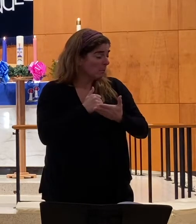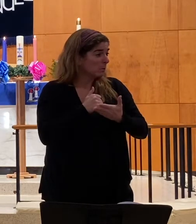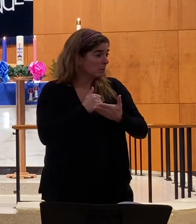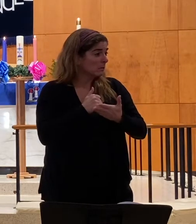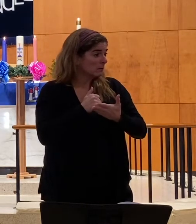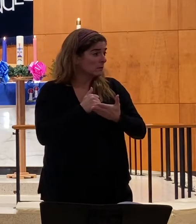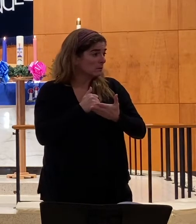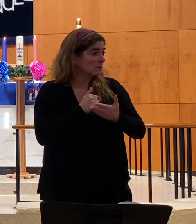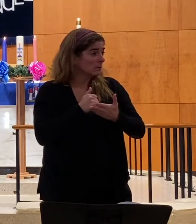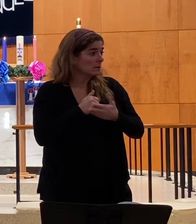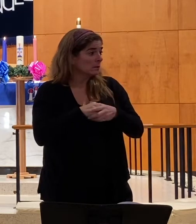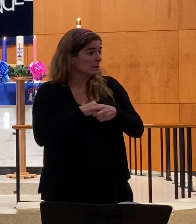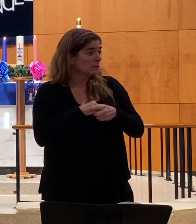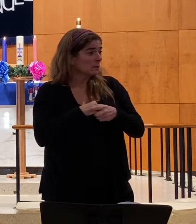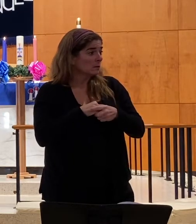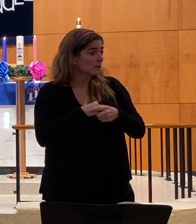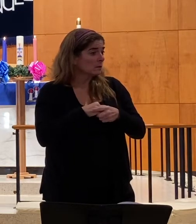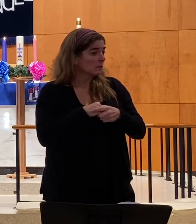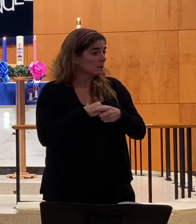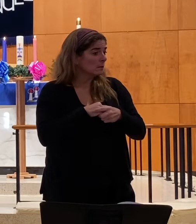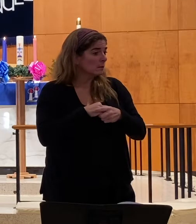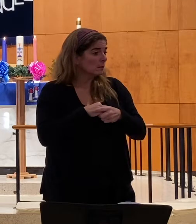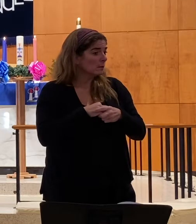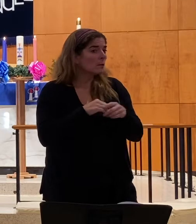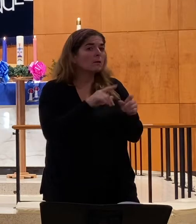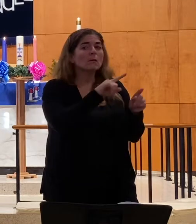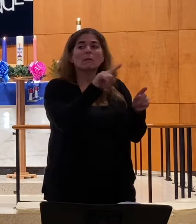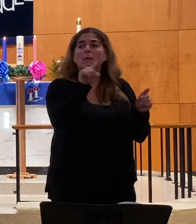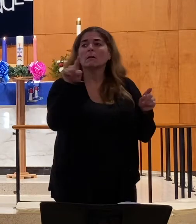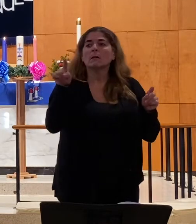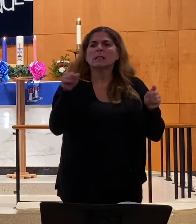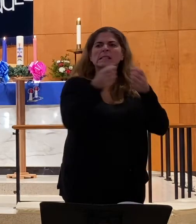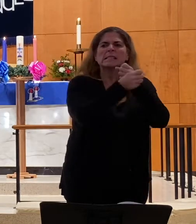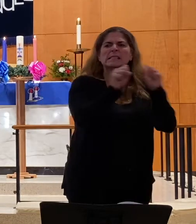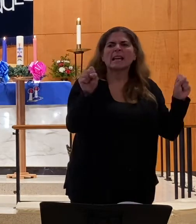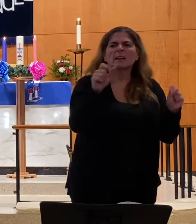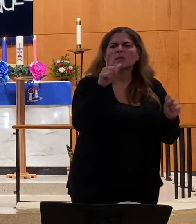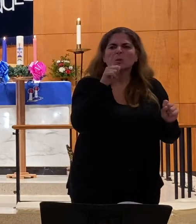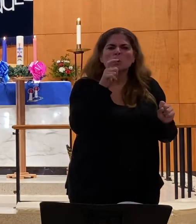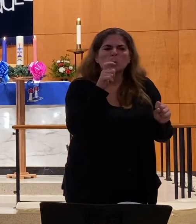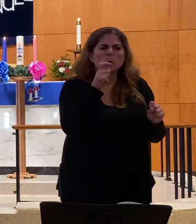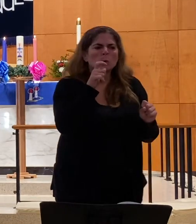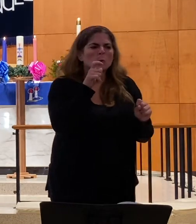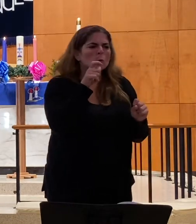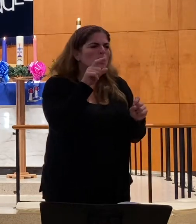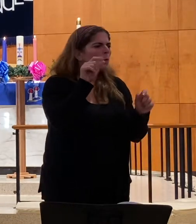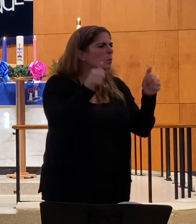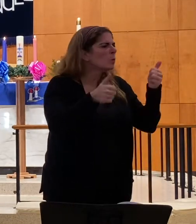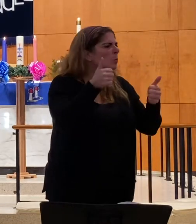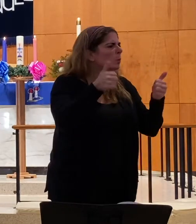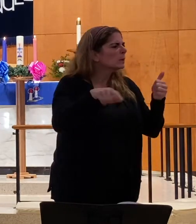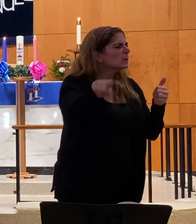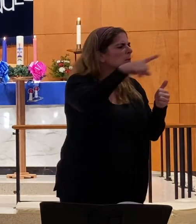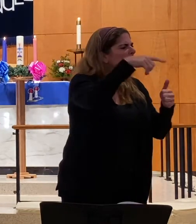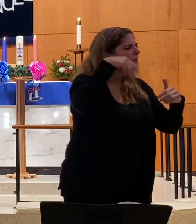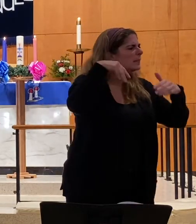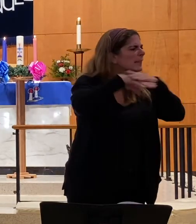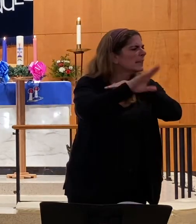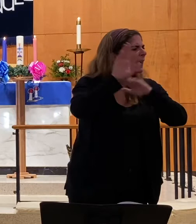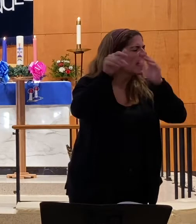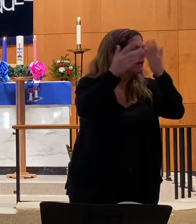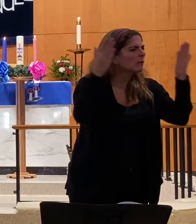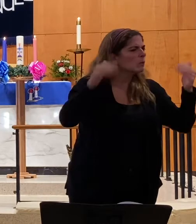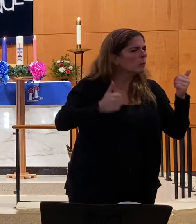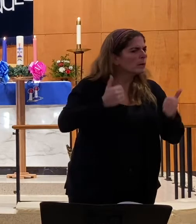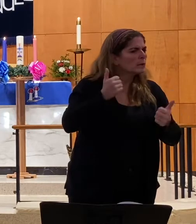us ask questions like, who will be saved? Who will make it into heaven? And underneath it